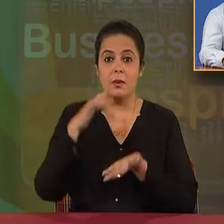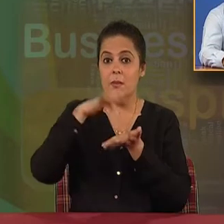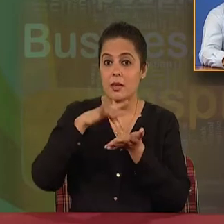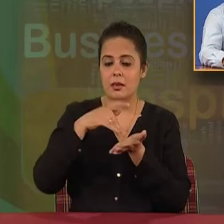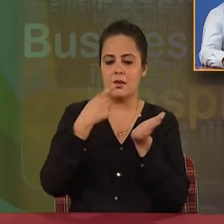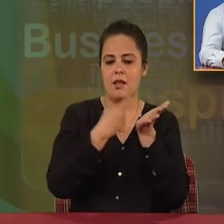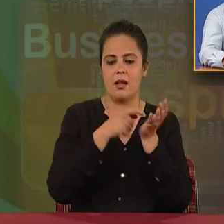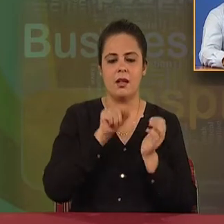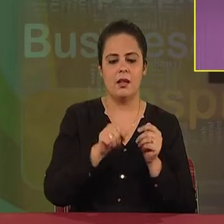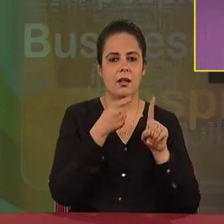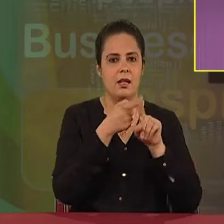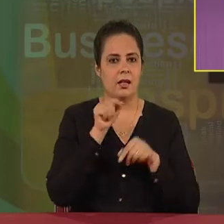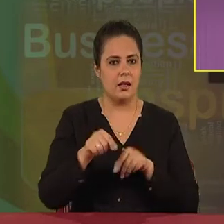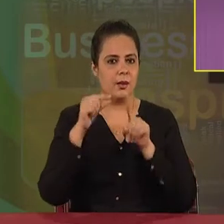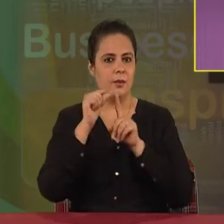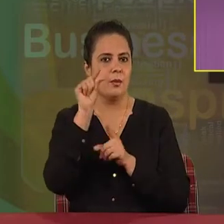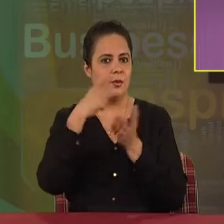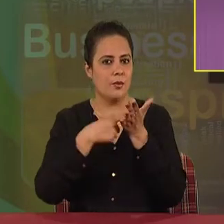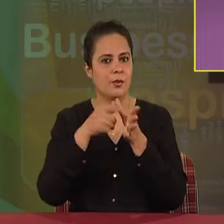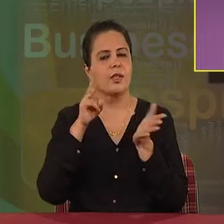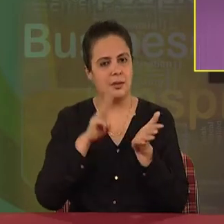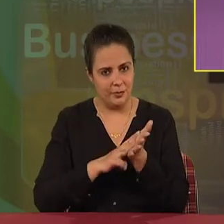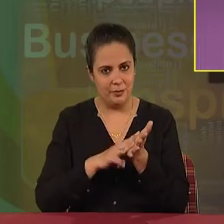Studies Class 12 Standard.